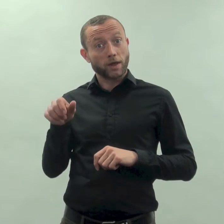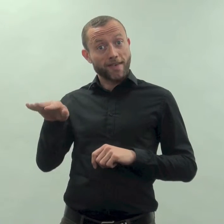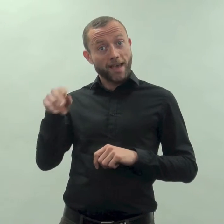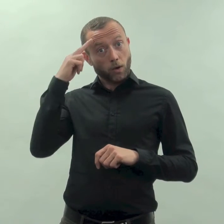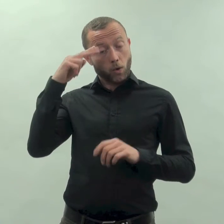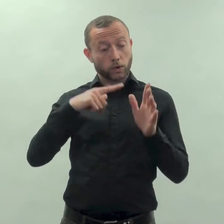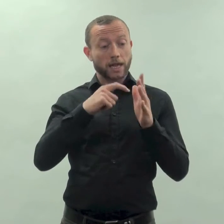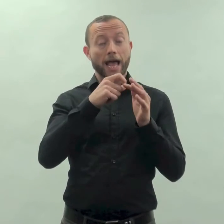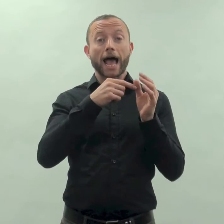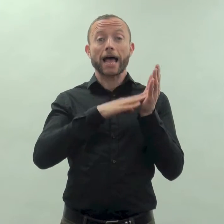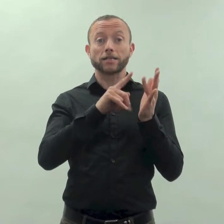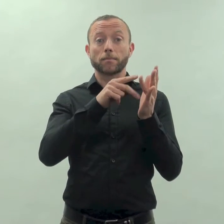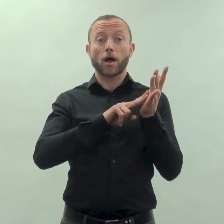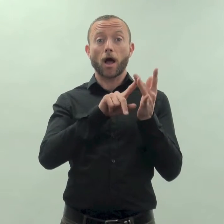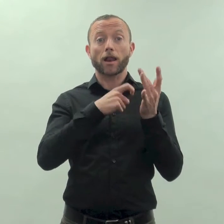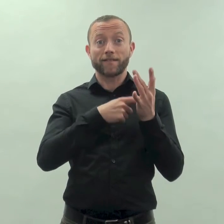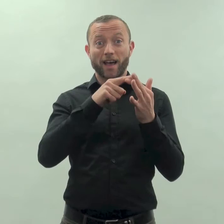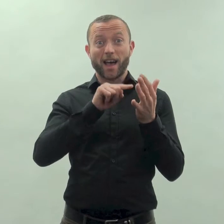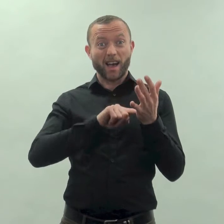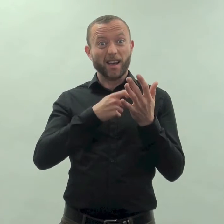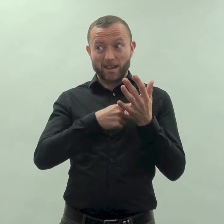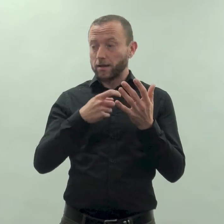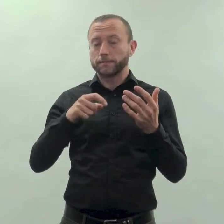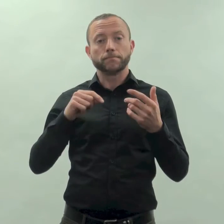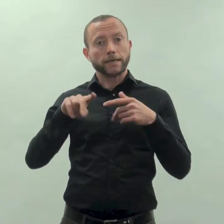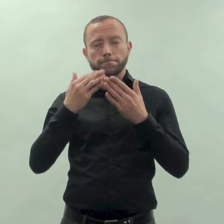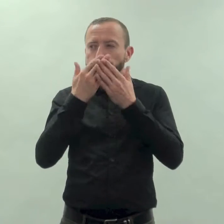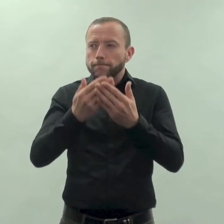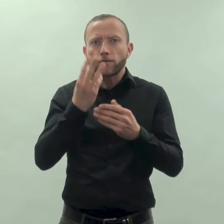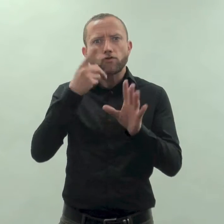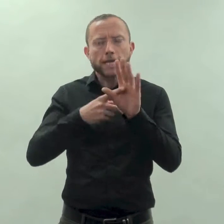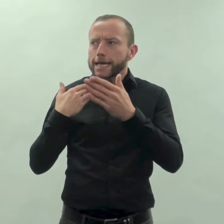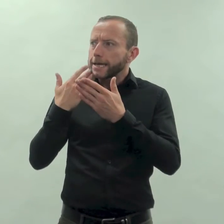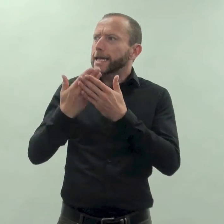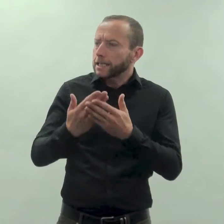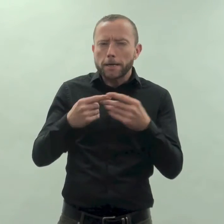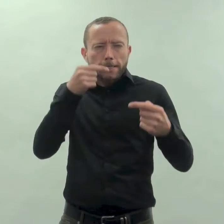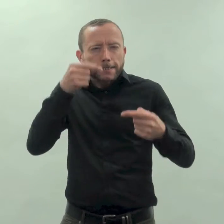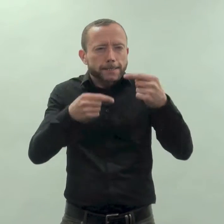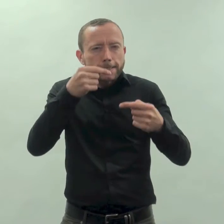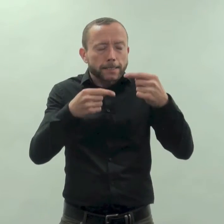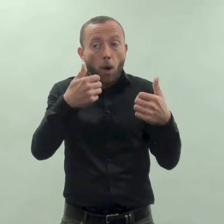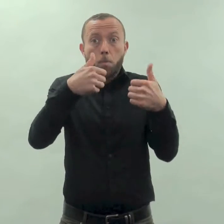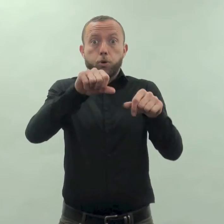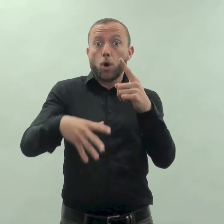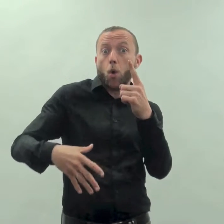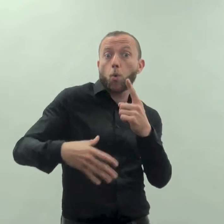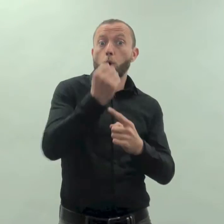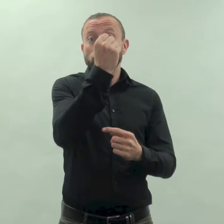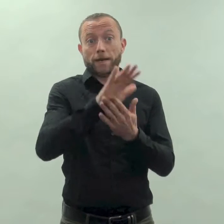Adam Oliver, a third-year student at BCU, fought off stiff competition to design the winning mural on the walls